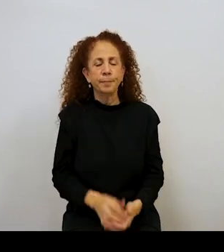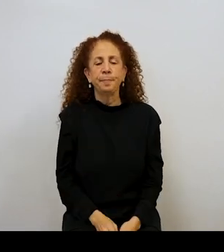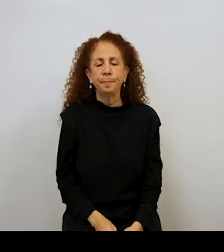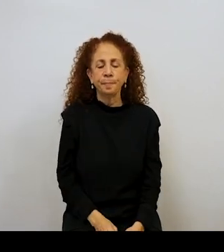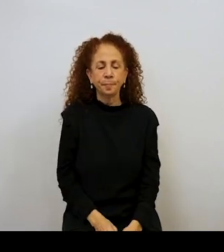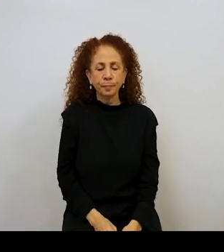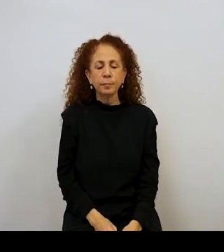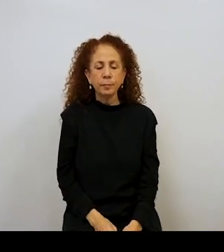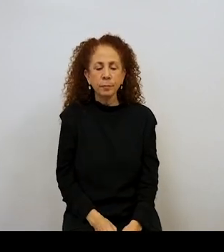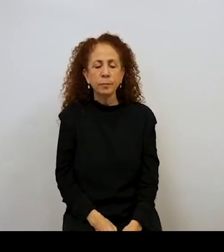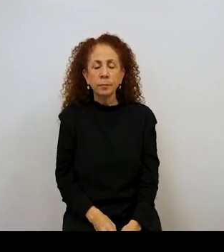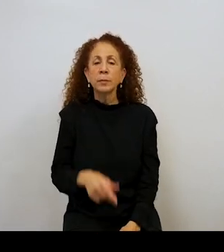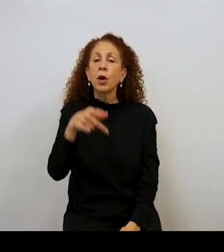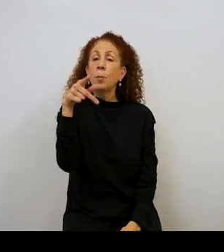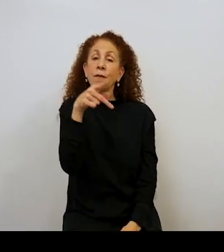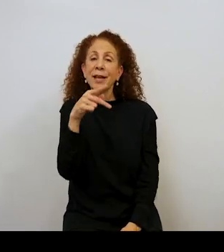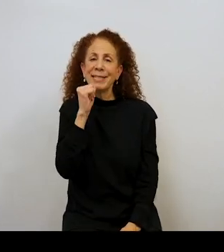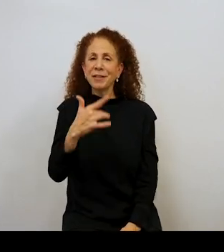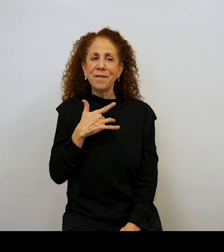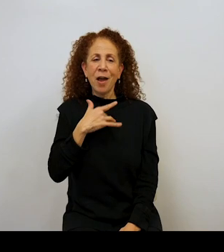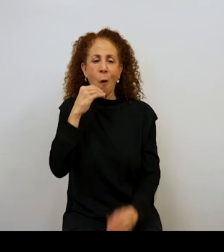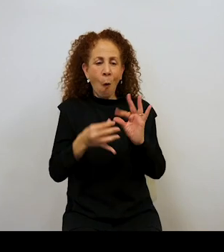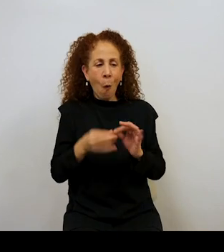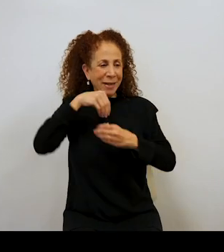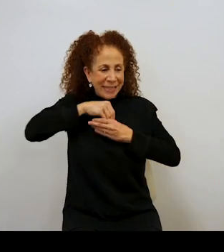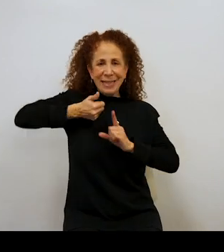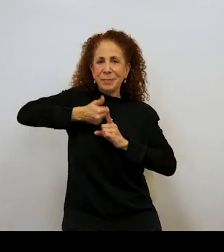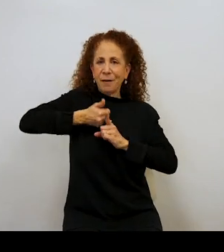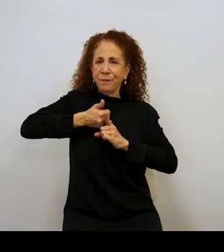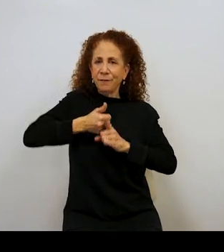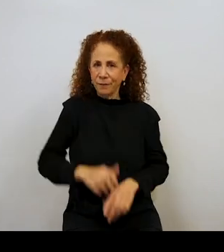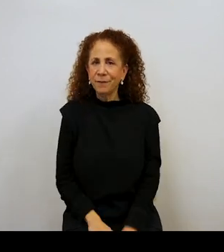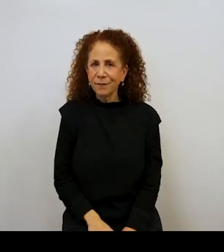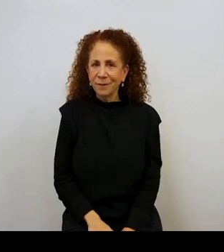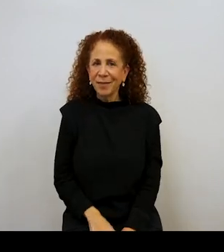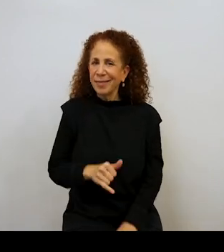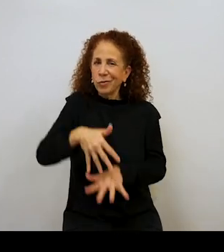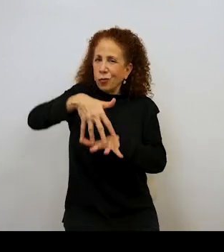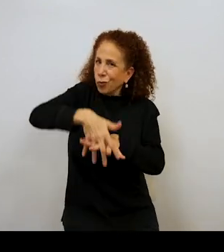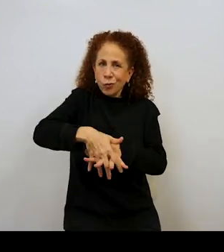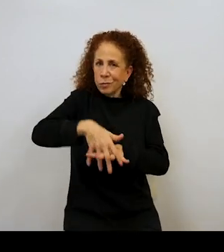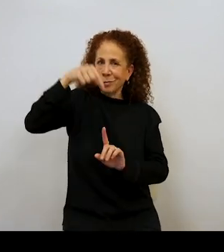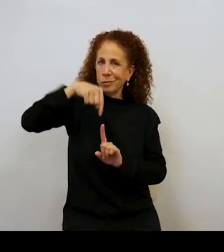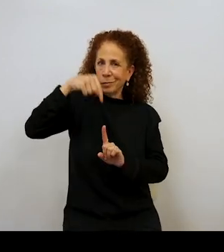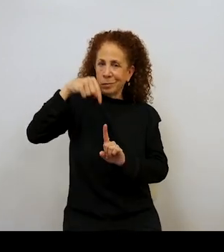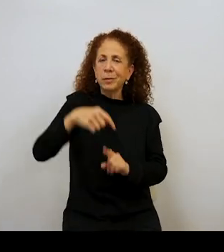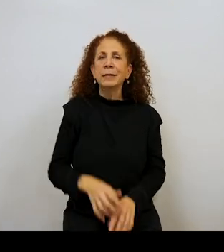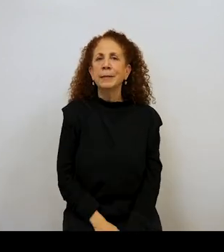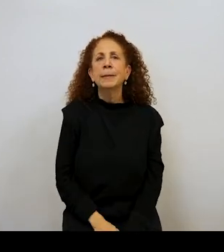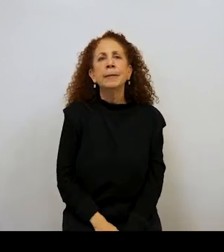the central truth of Berbés is that he doesn't feel at home in himself, which is what is the root of where other things start from. And